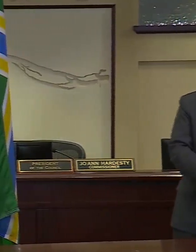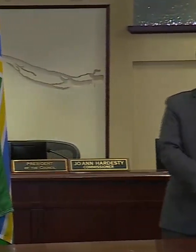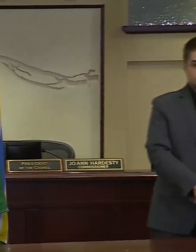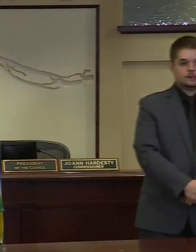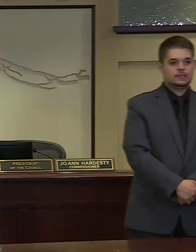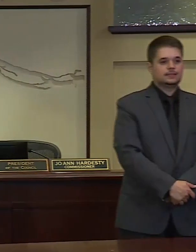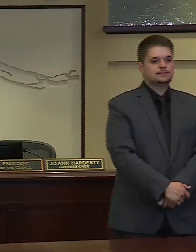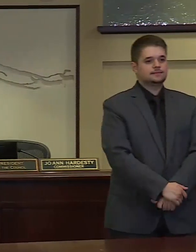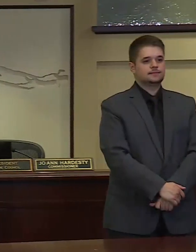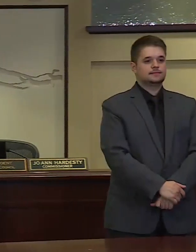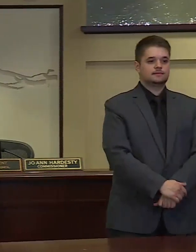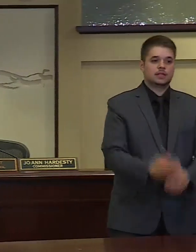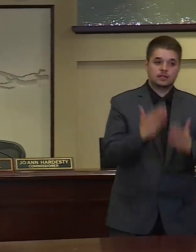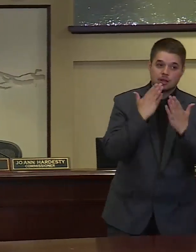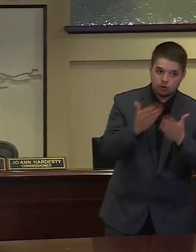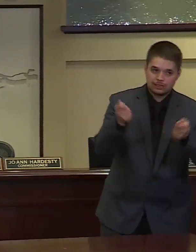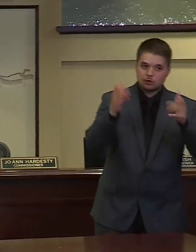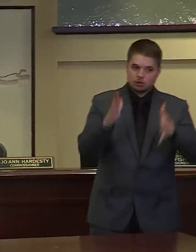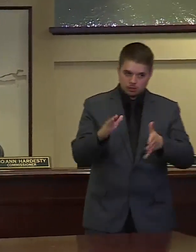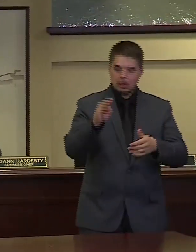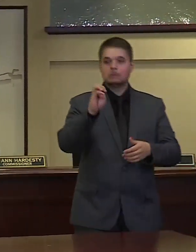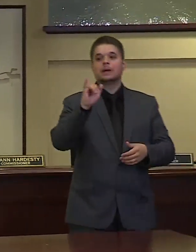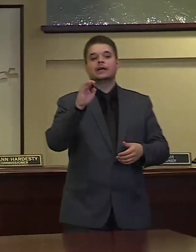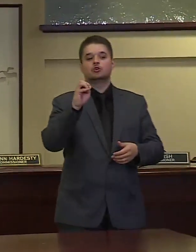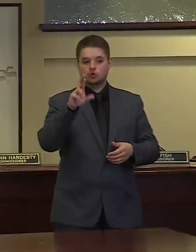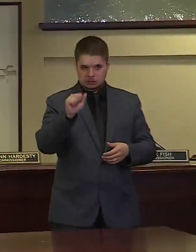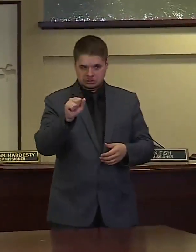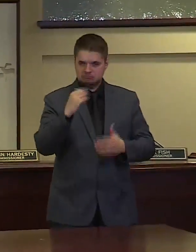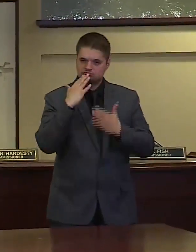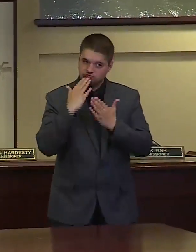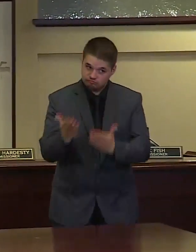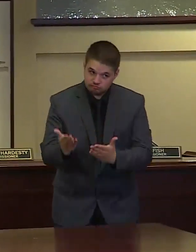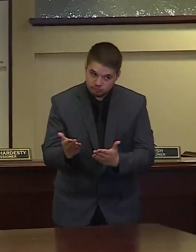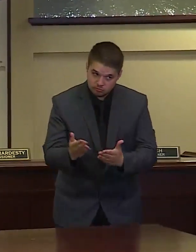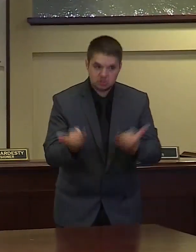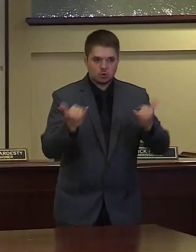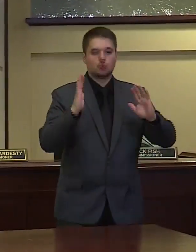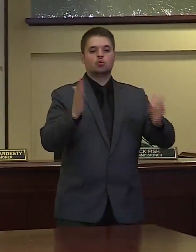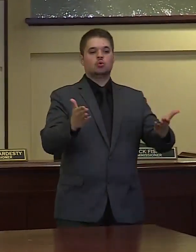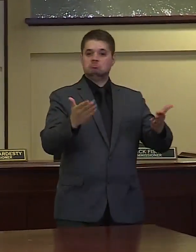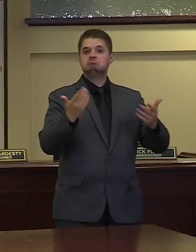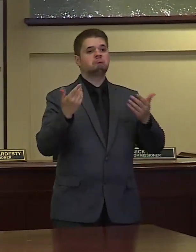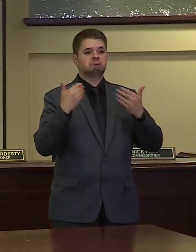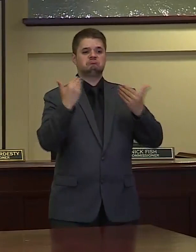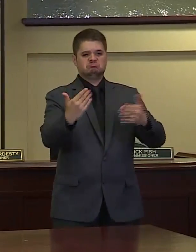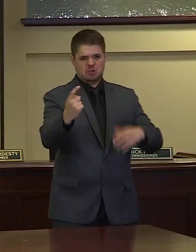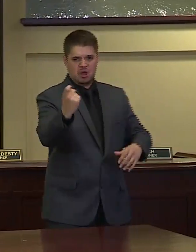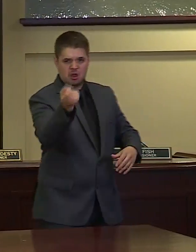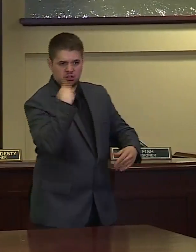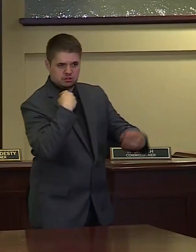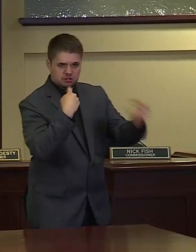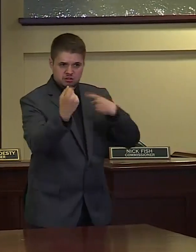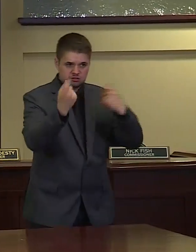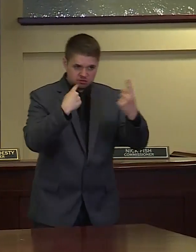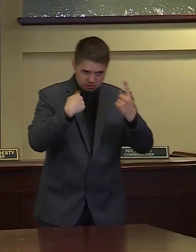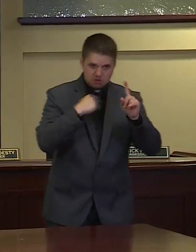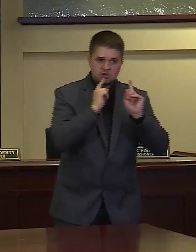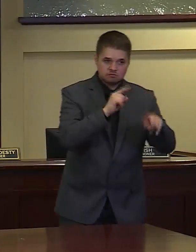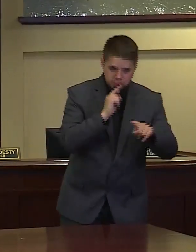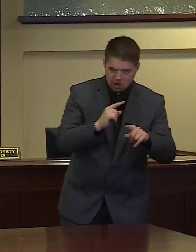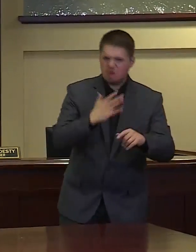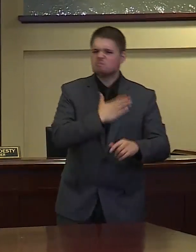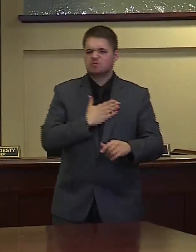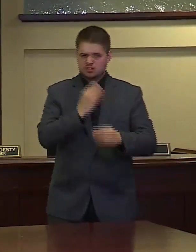All right, thank you, Director Myers. We're now going to open up the floor for questions, and we ask that you tell us who you are addressing your question